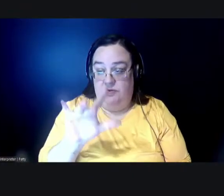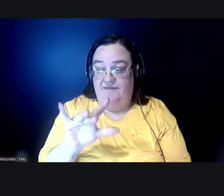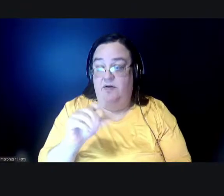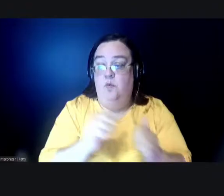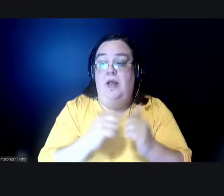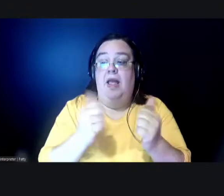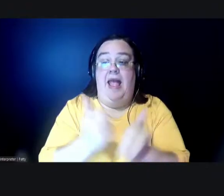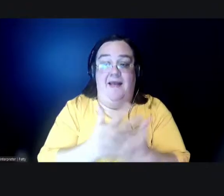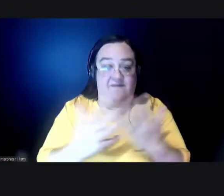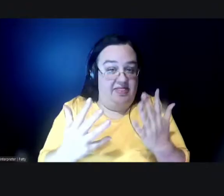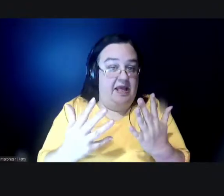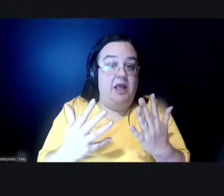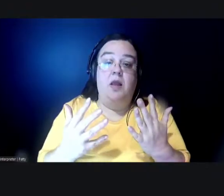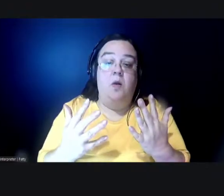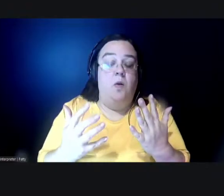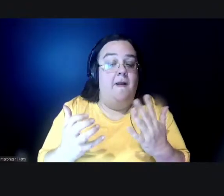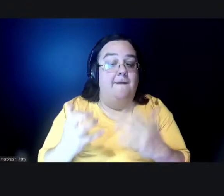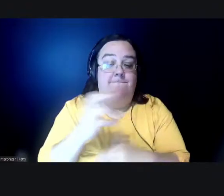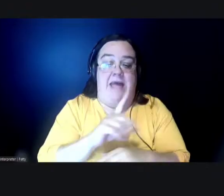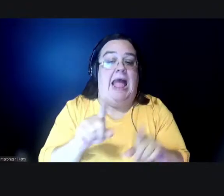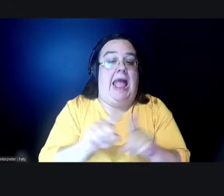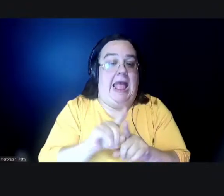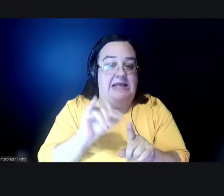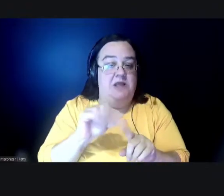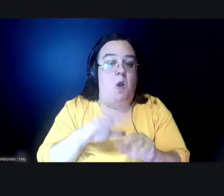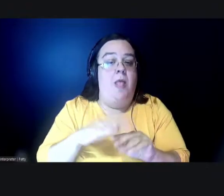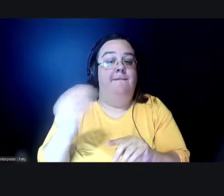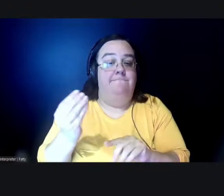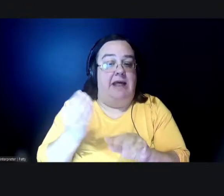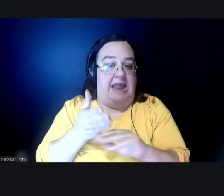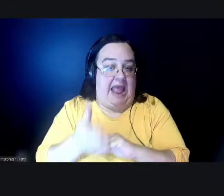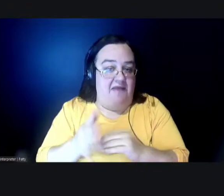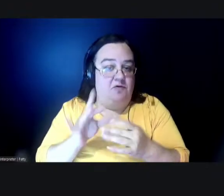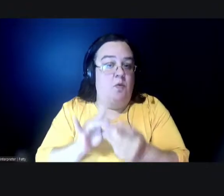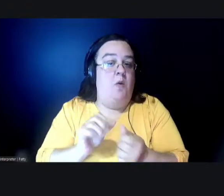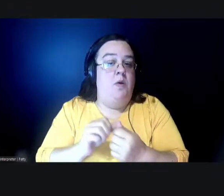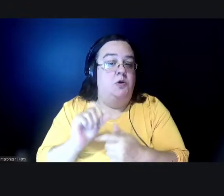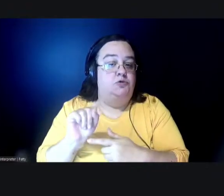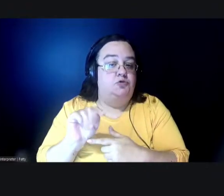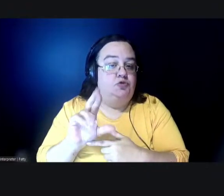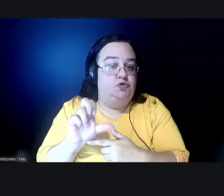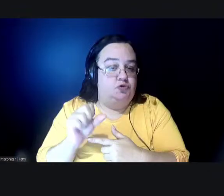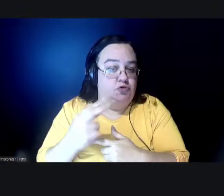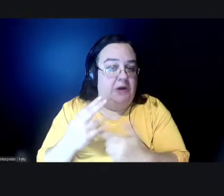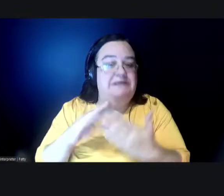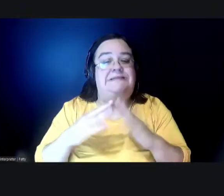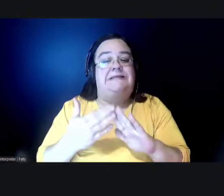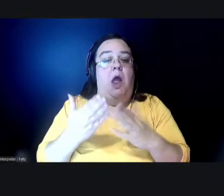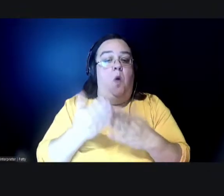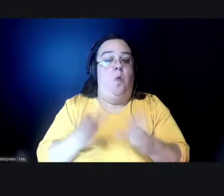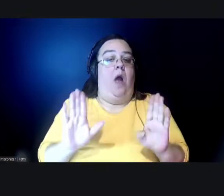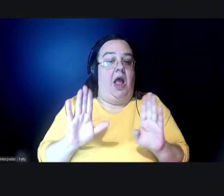going back to as it is on that following Monday regarding trash, town-wide trash pickup.